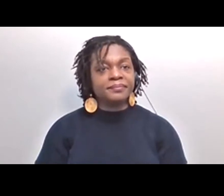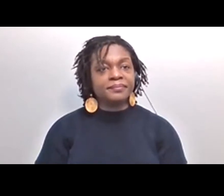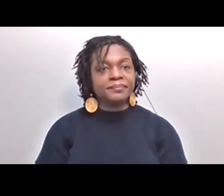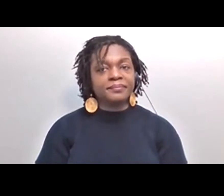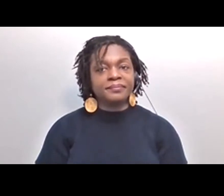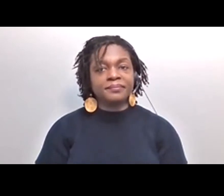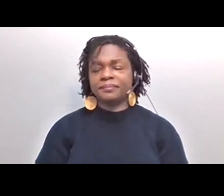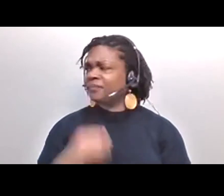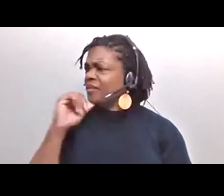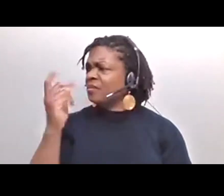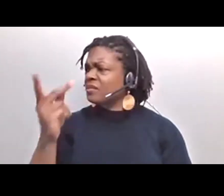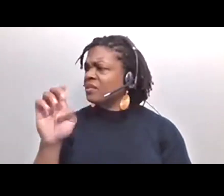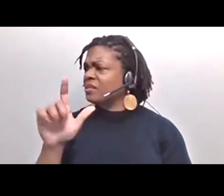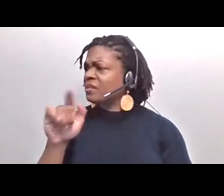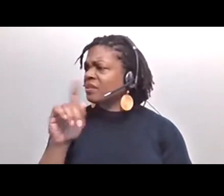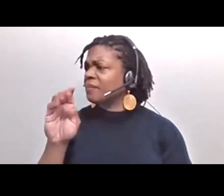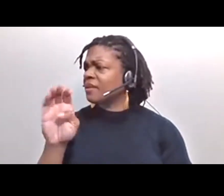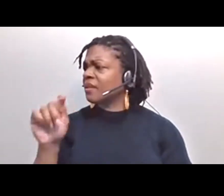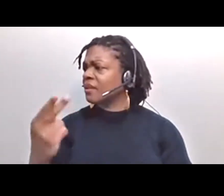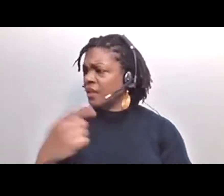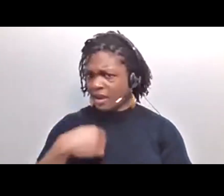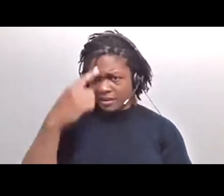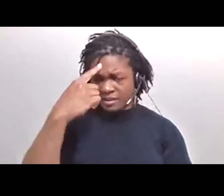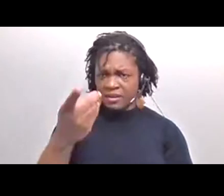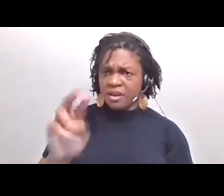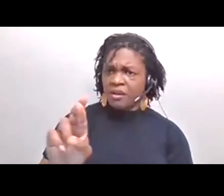I don't see Elizabeth. I think Dr. Lopez is on though.